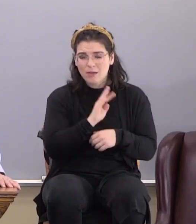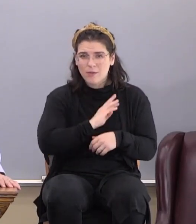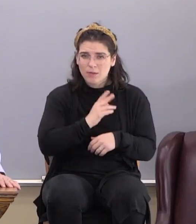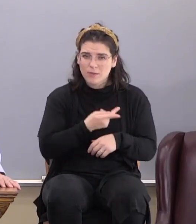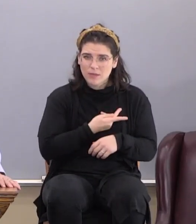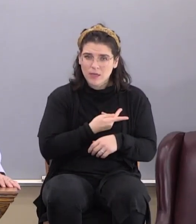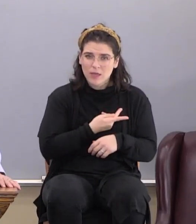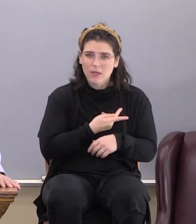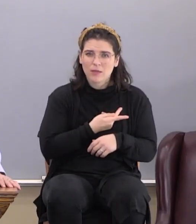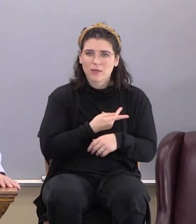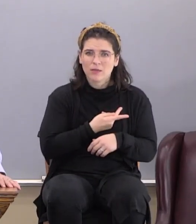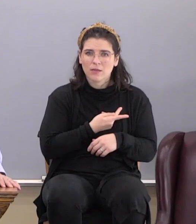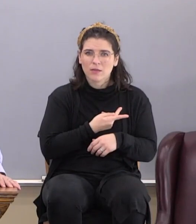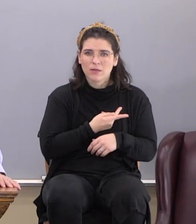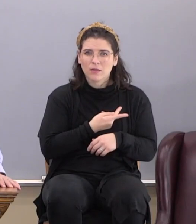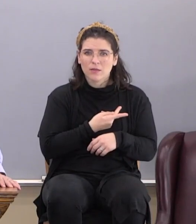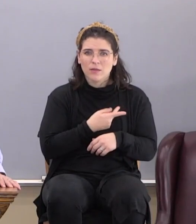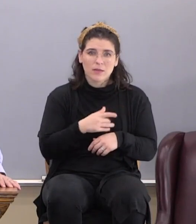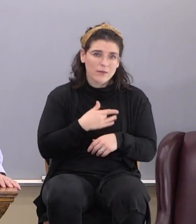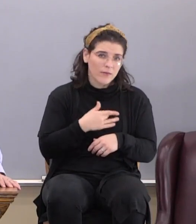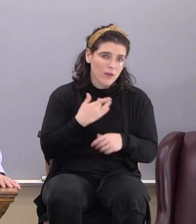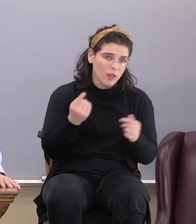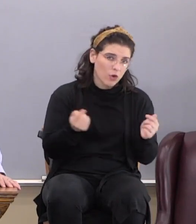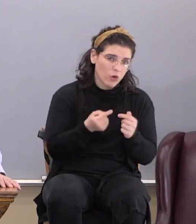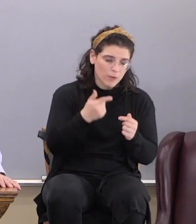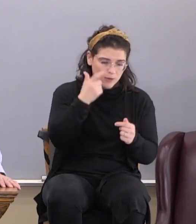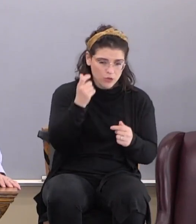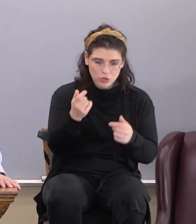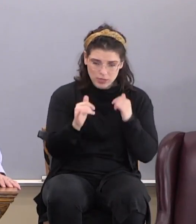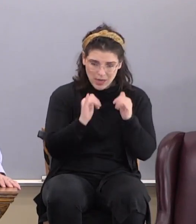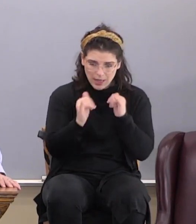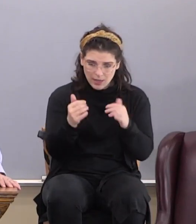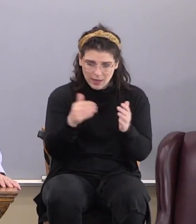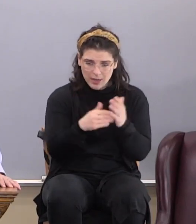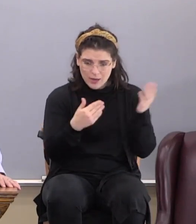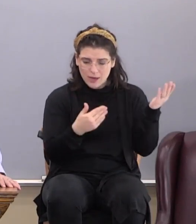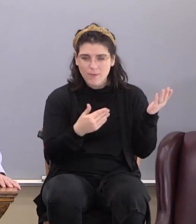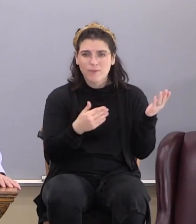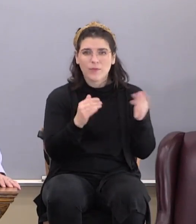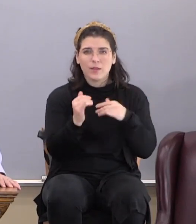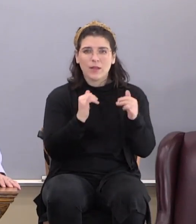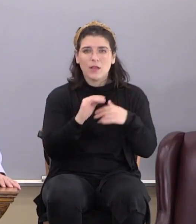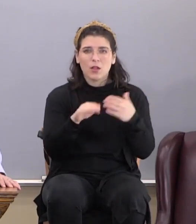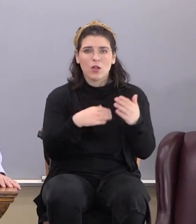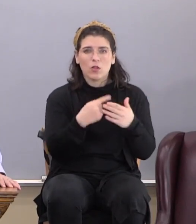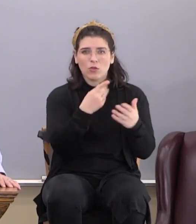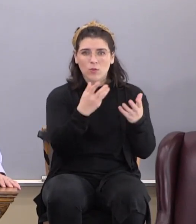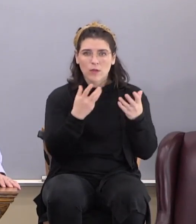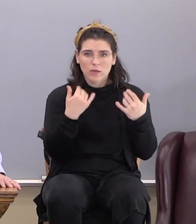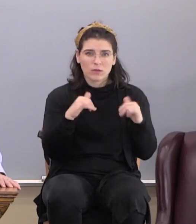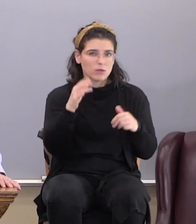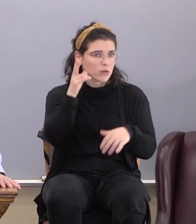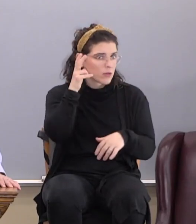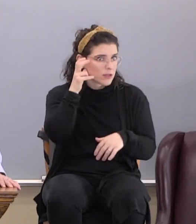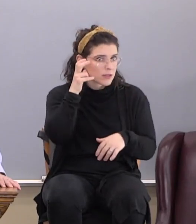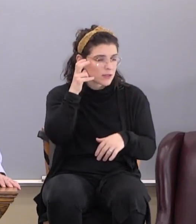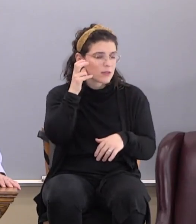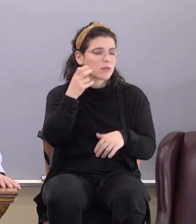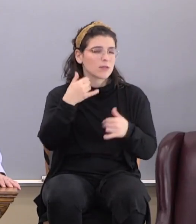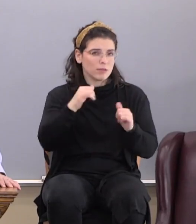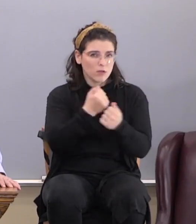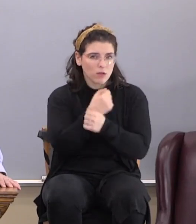upset and He's going to get His feelings hurt because you're yelling at Him? I said, yell all you want. He'll still listen to you. He still loves